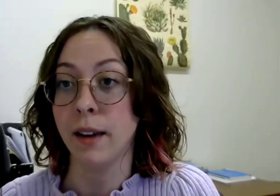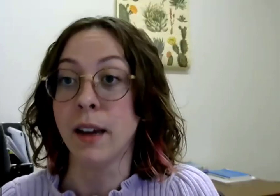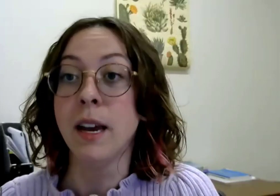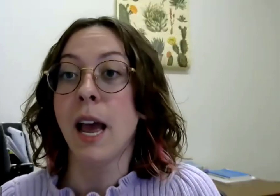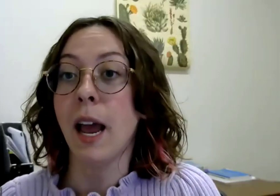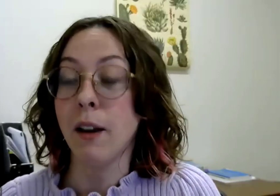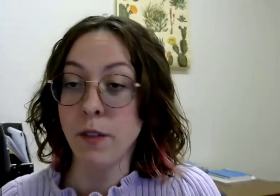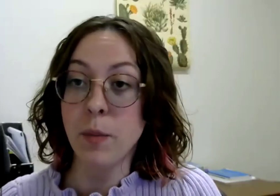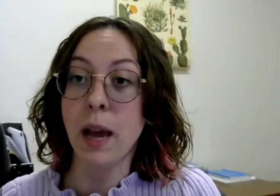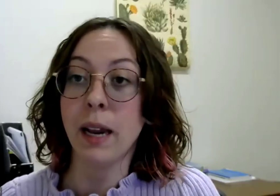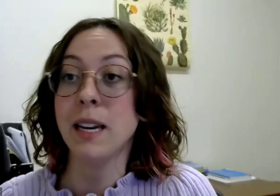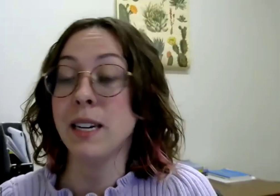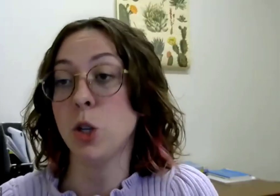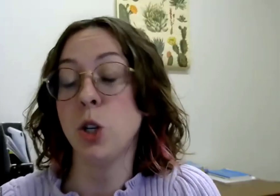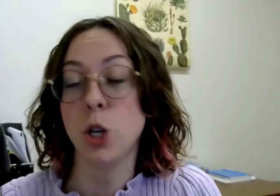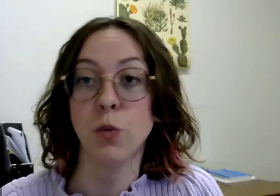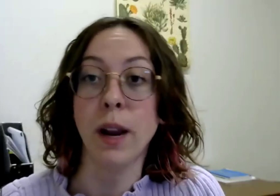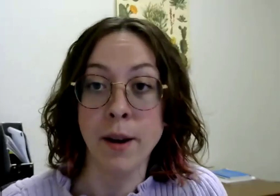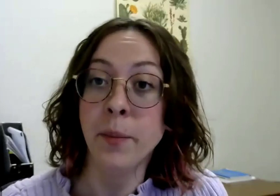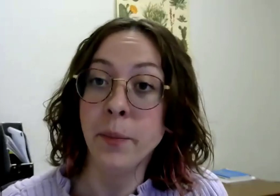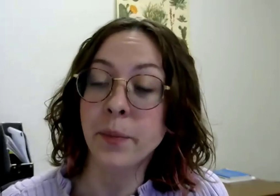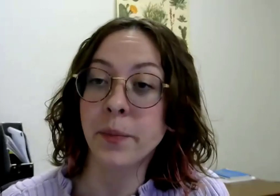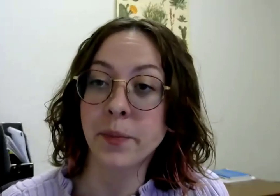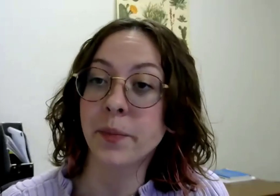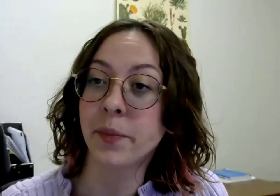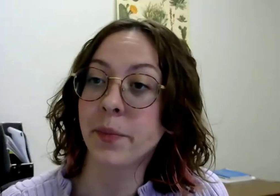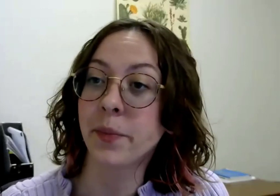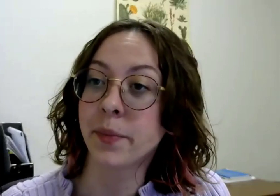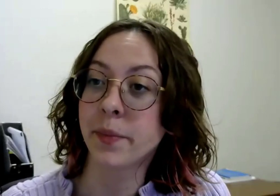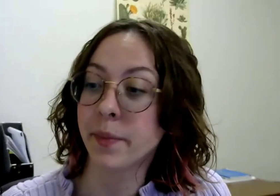visual data and feedback in addition to just written.